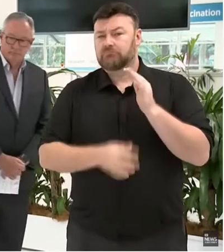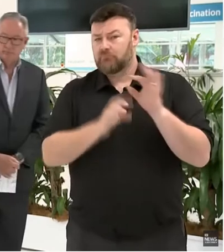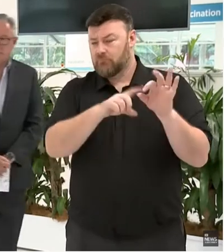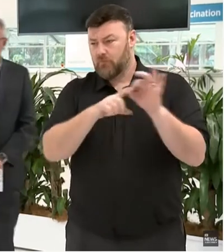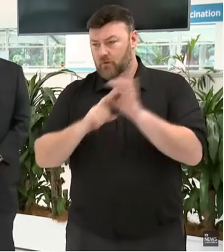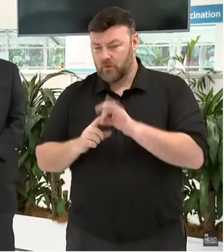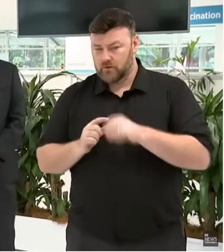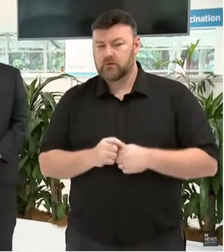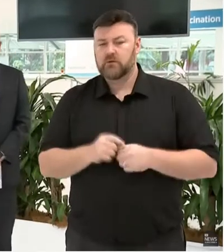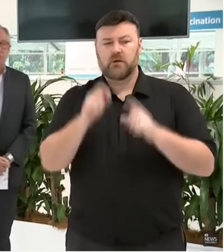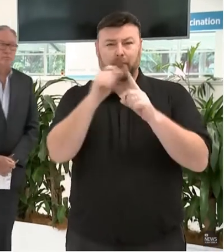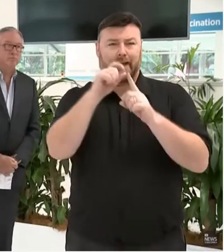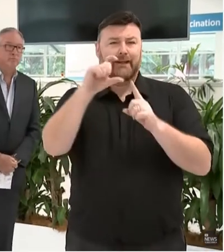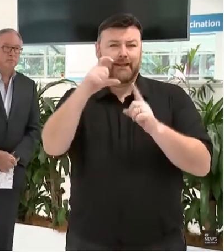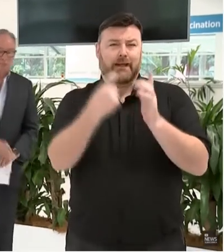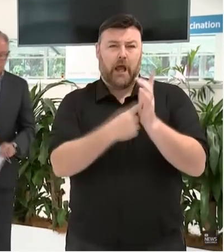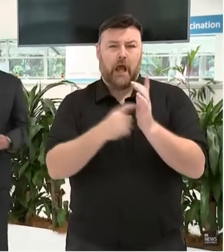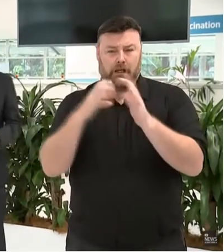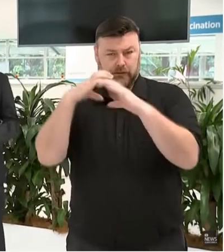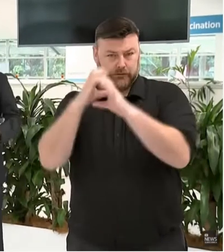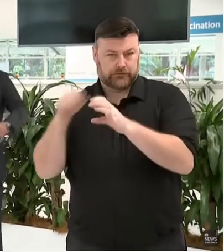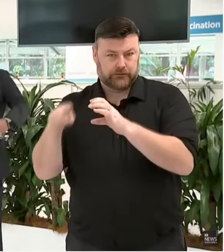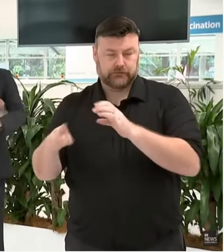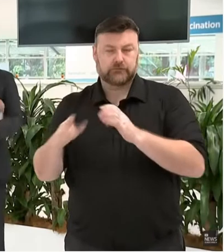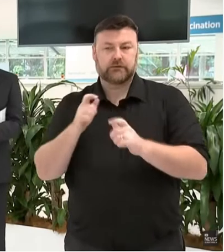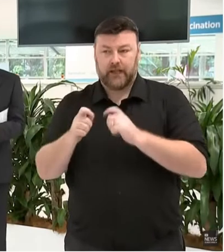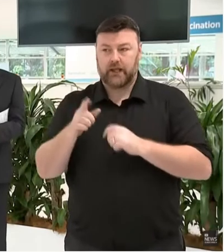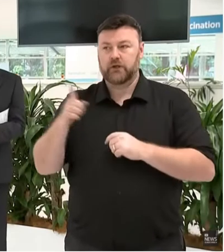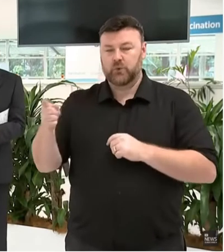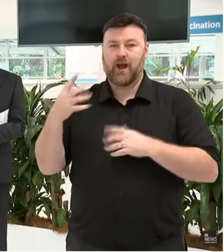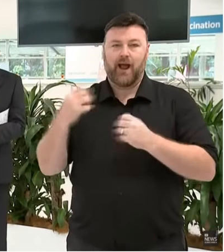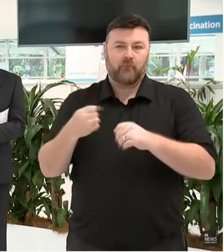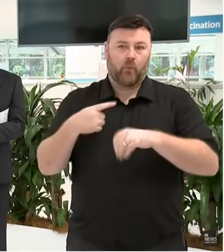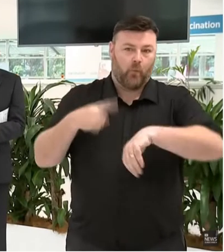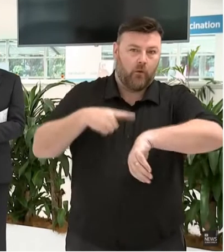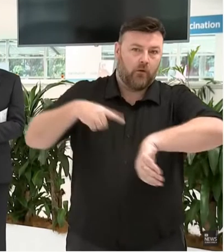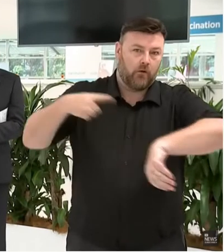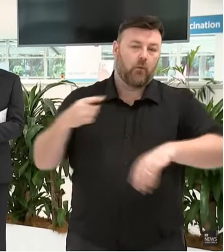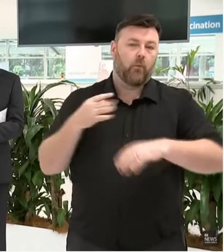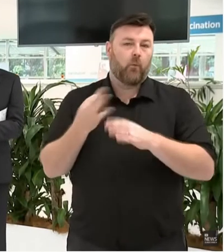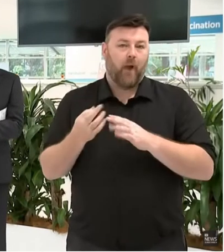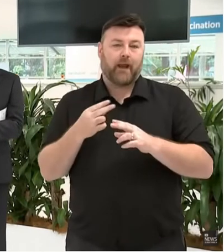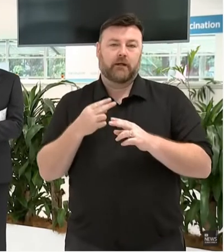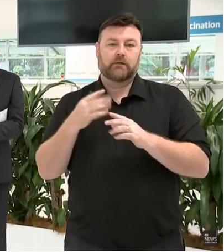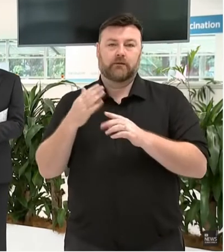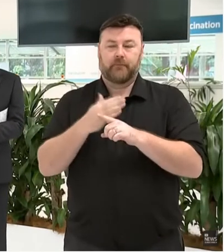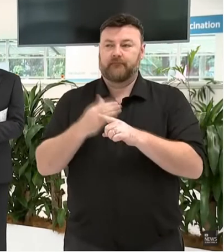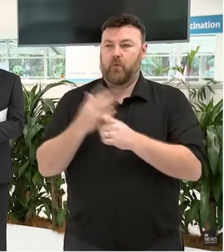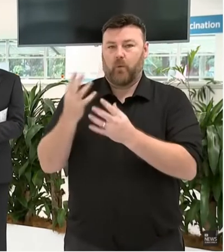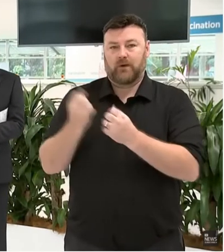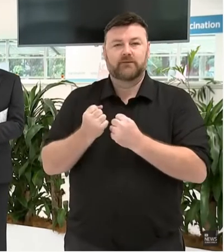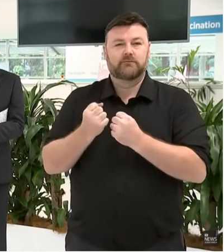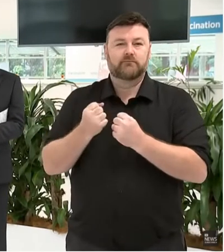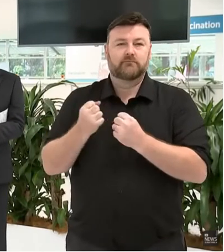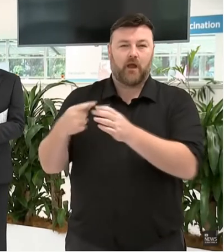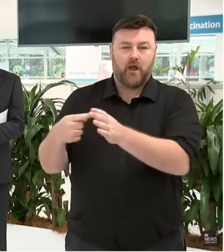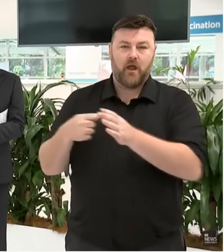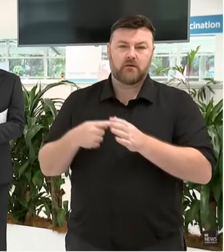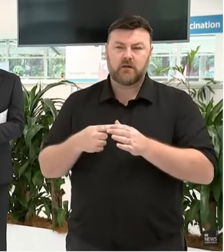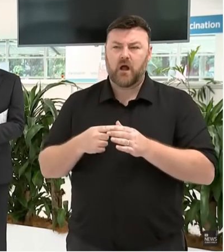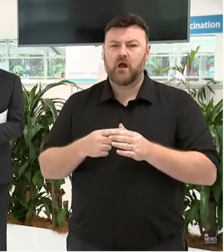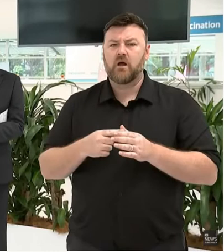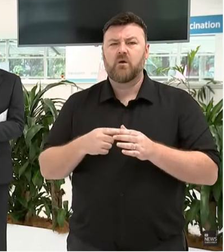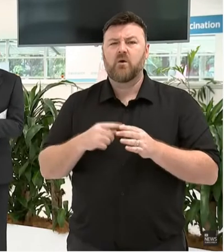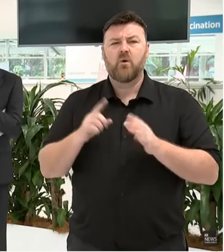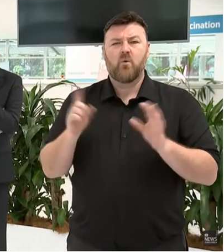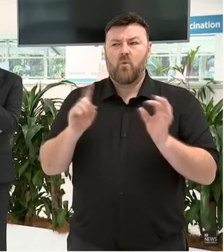obviously huge wait times now still, are you expecting that to tailor off as fewer people travel for Christmas and New Year? If not, what are you doing